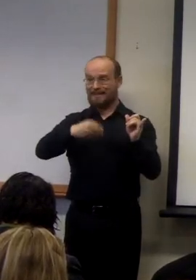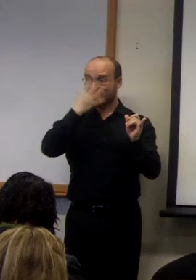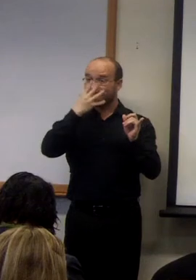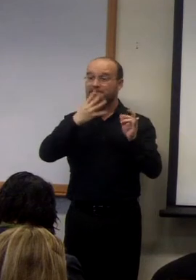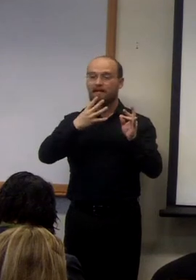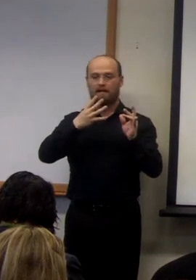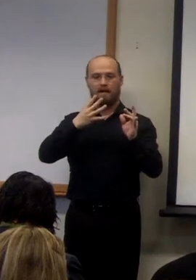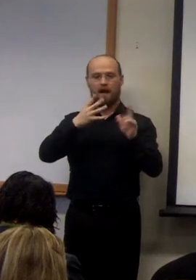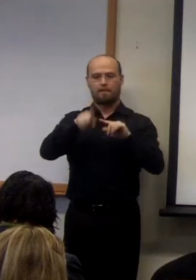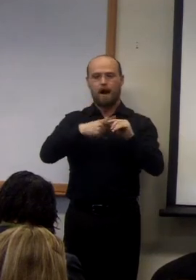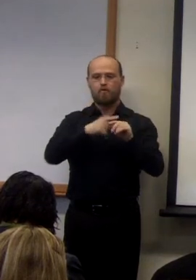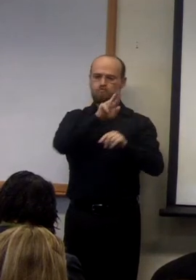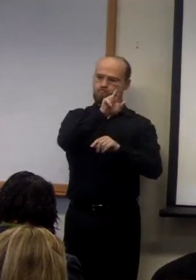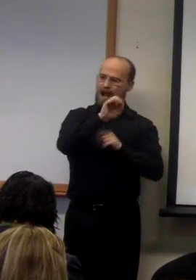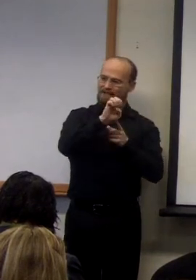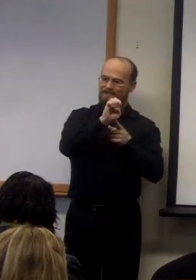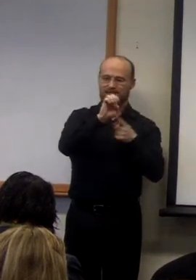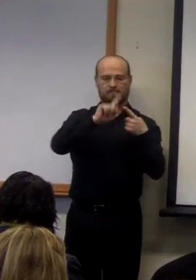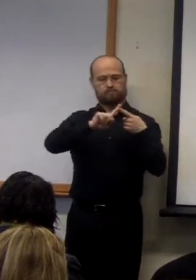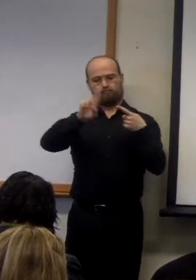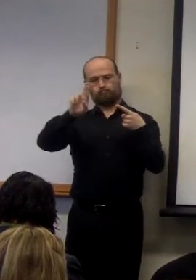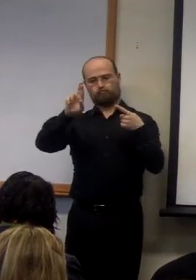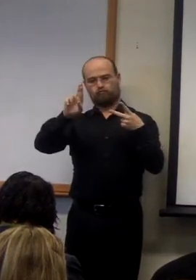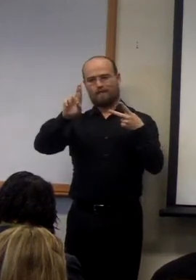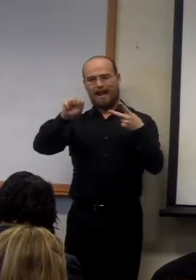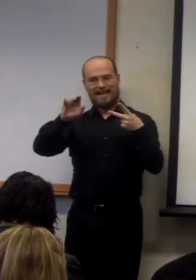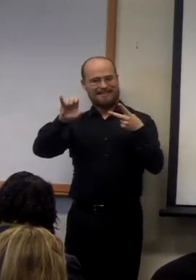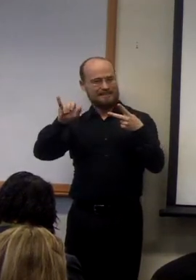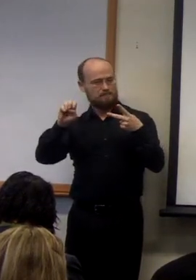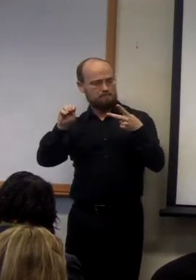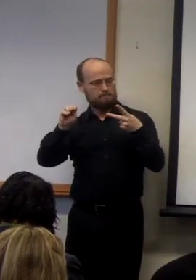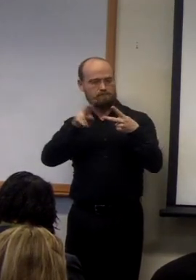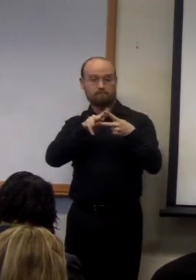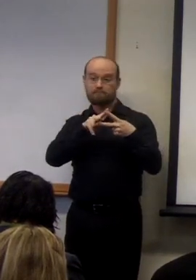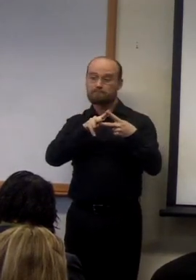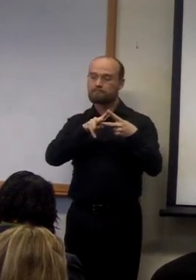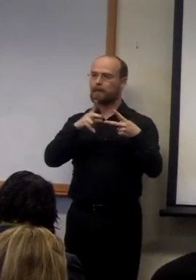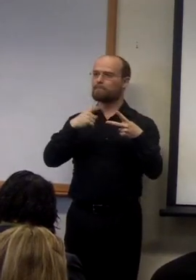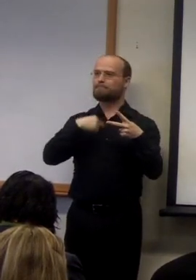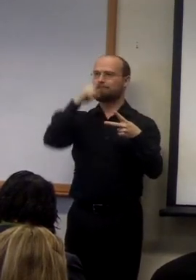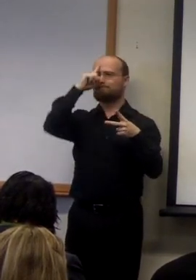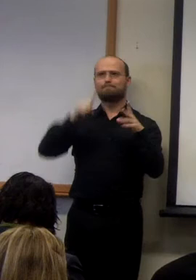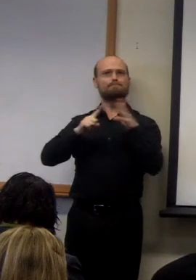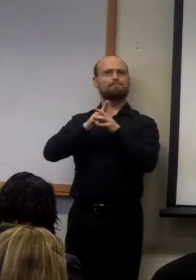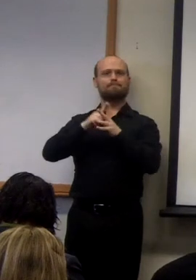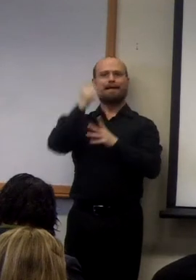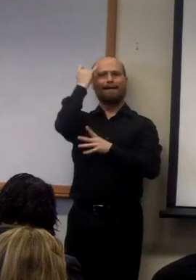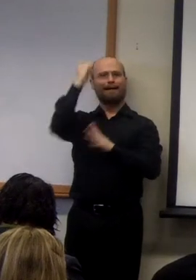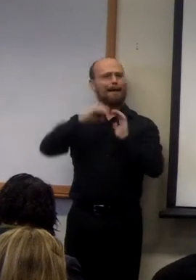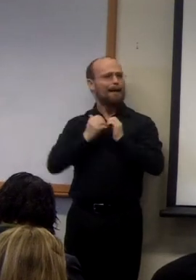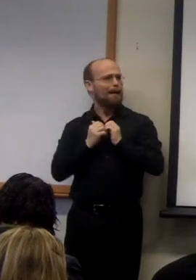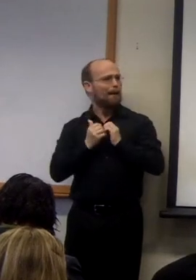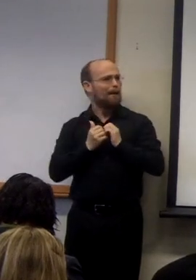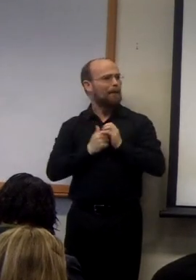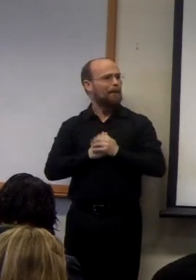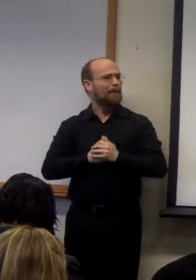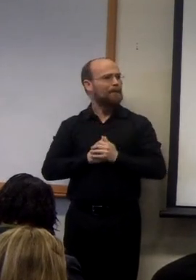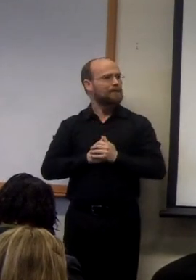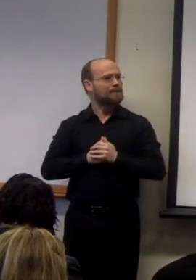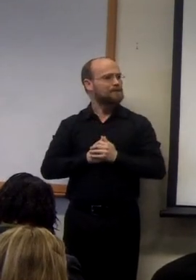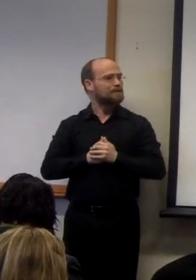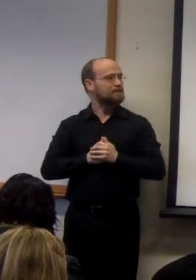racism. And when the reason I got this idea is because to begin with, I